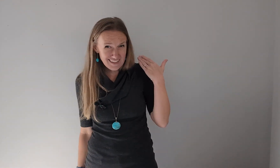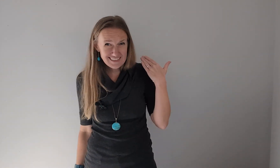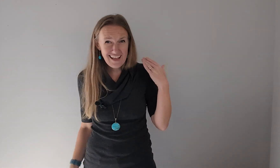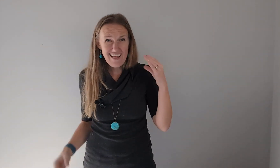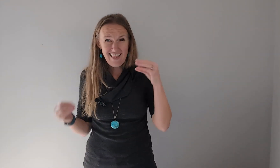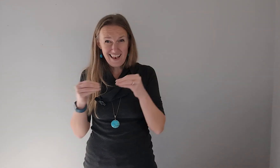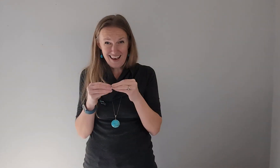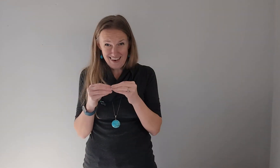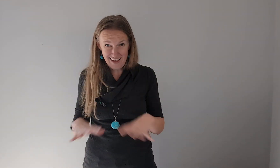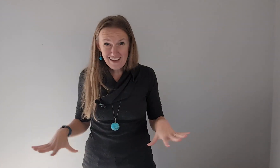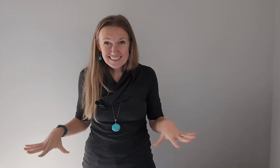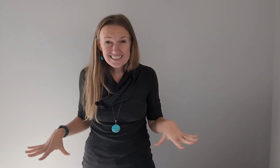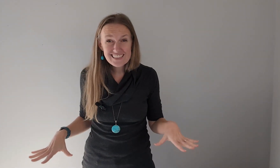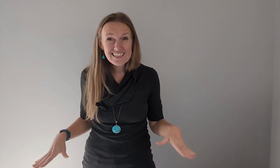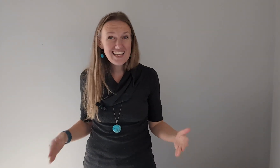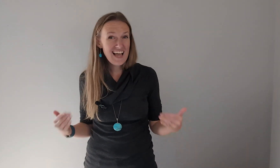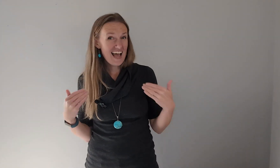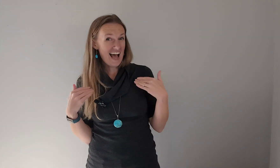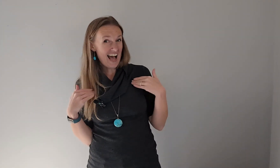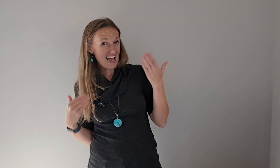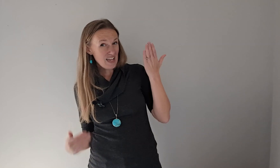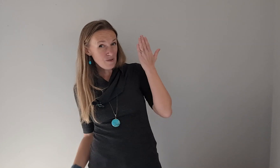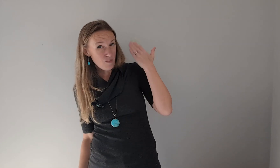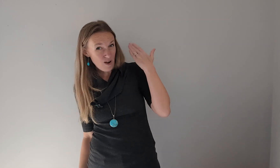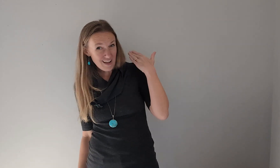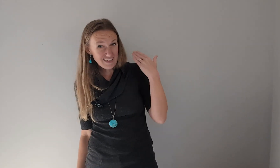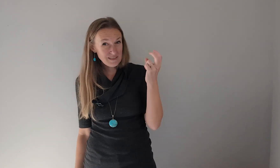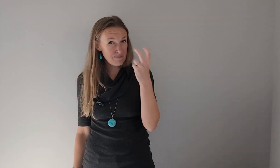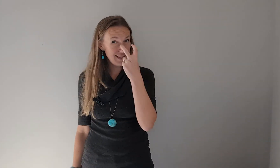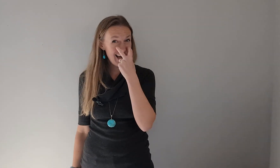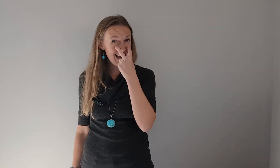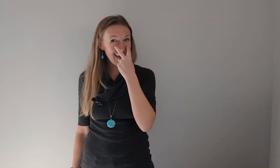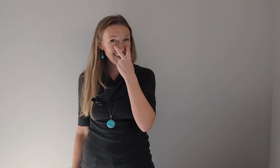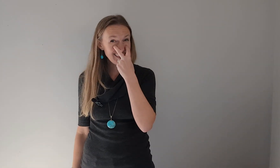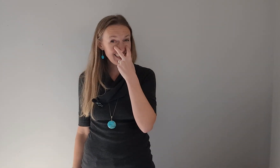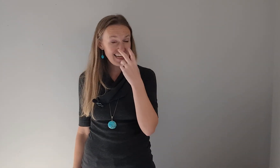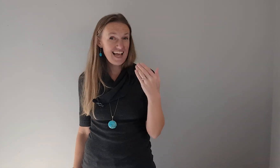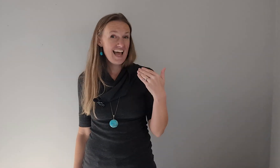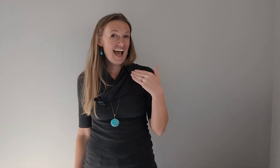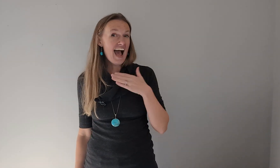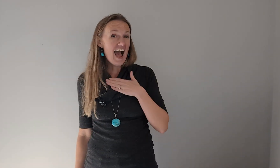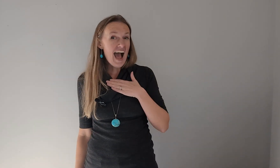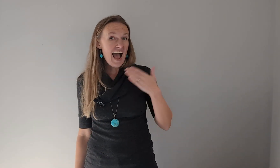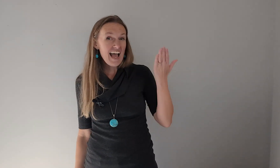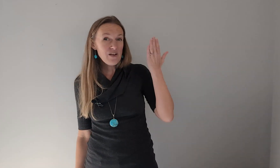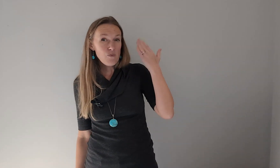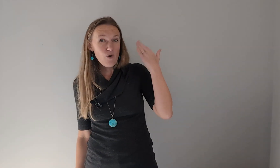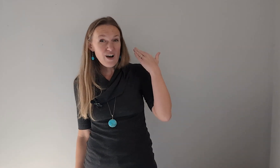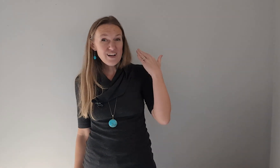was lost. I was blind. I